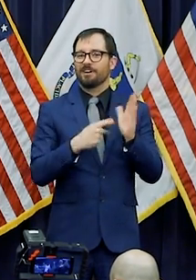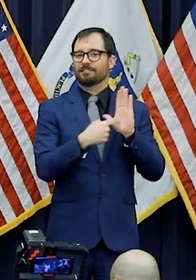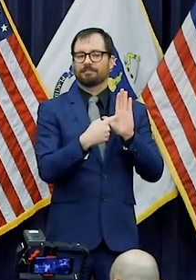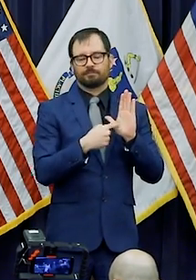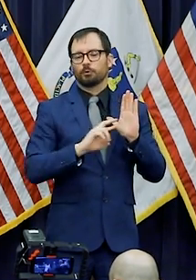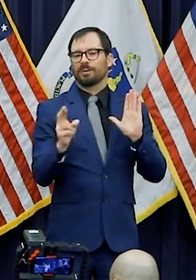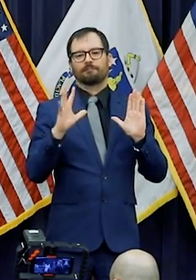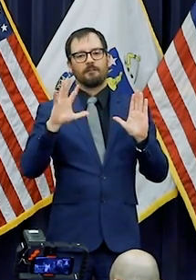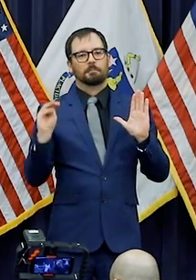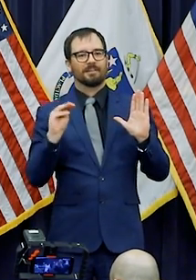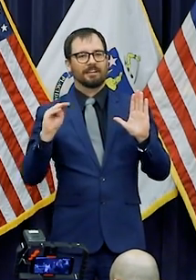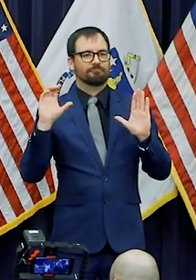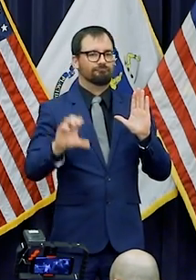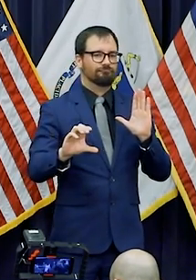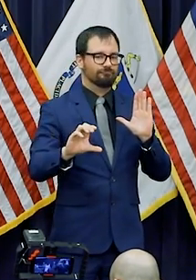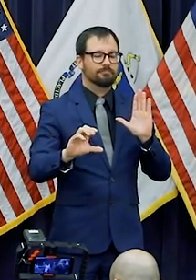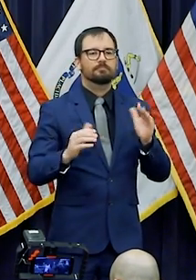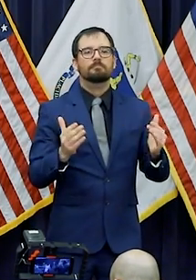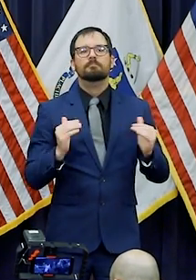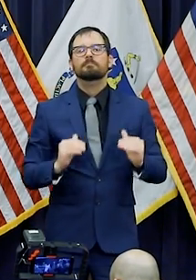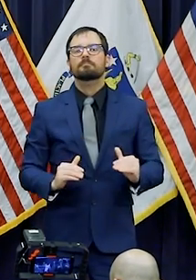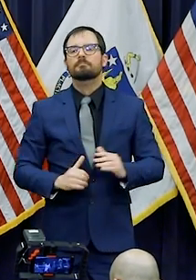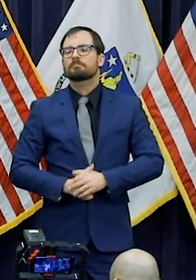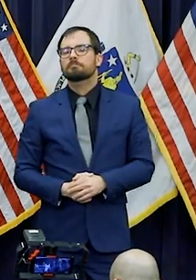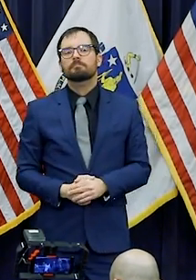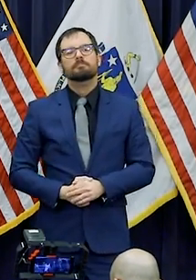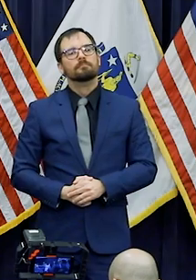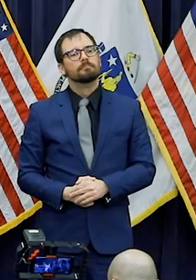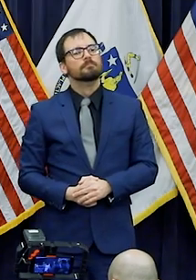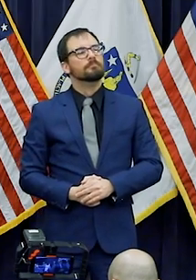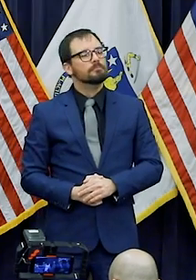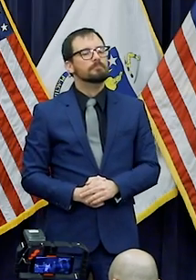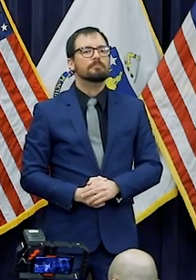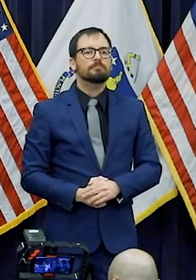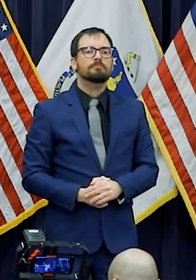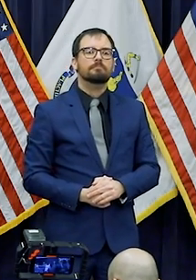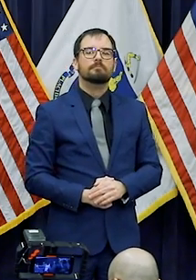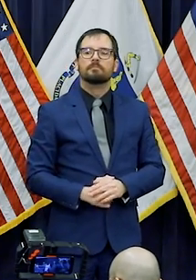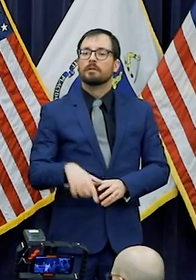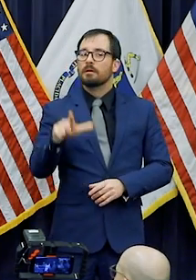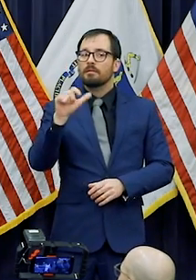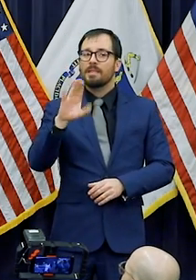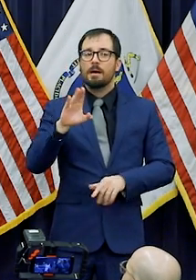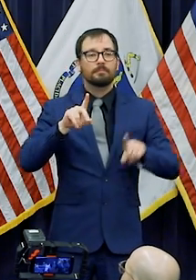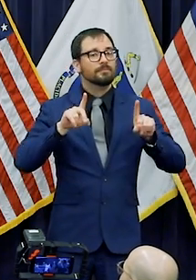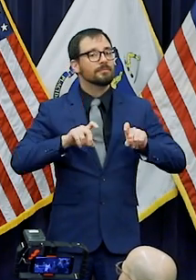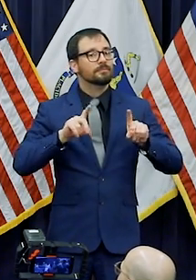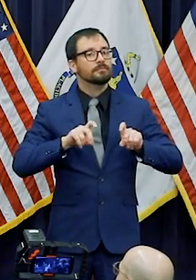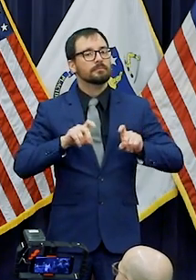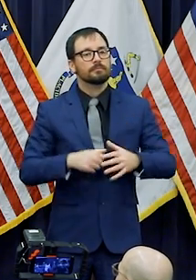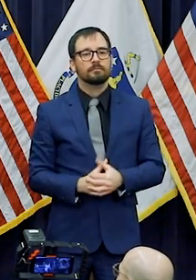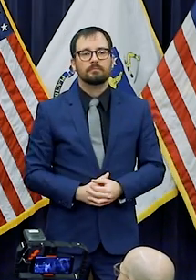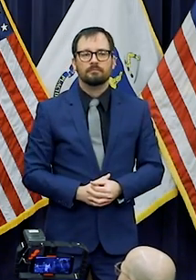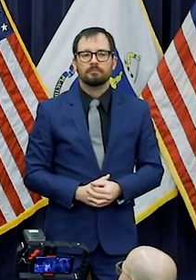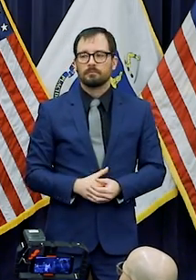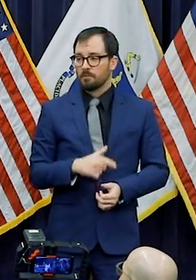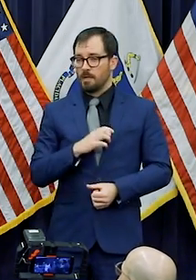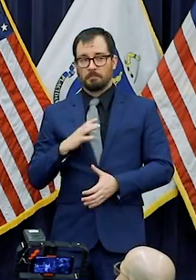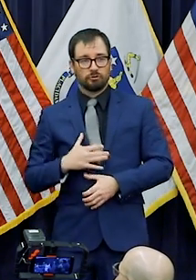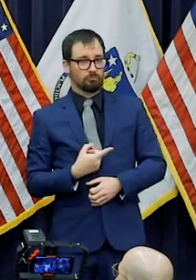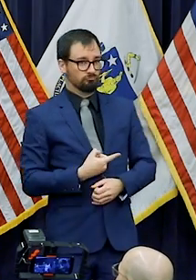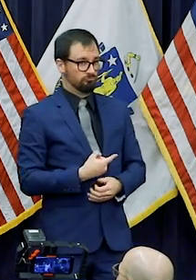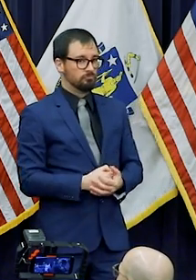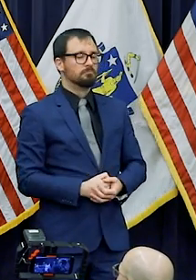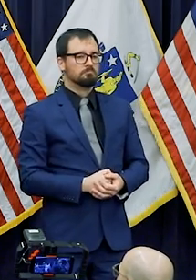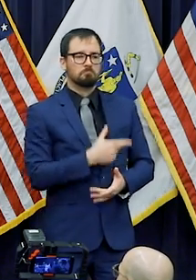clinical protocols is making a difference, and Commissioner Burrell will go over the numbers. Because as you know, clinicians can now send